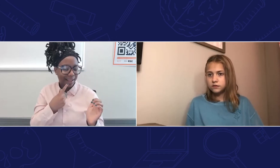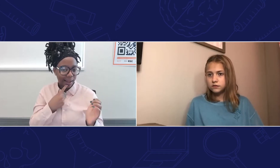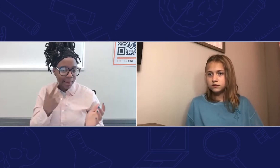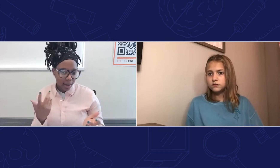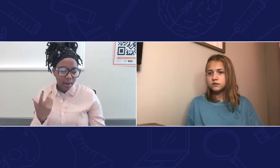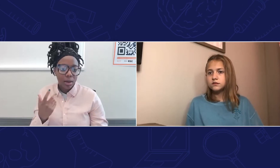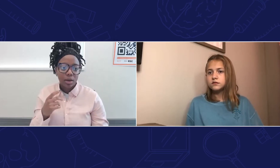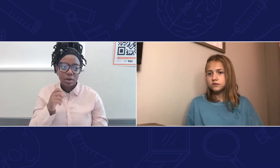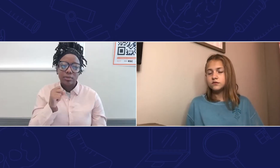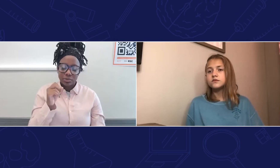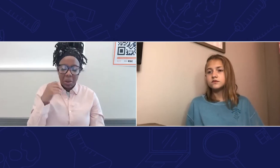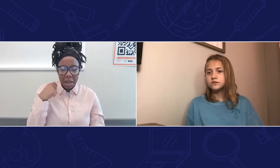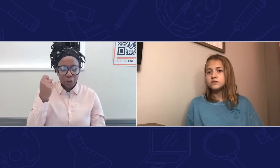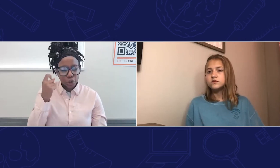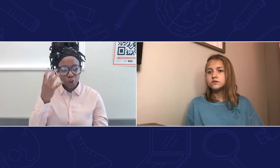sure.